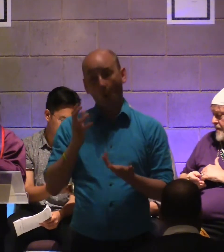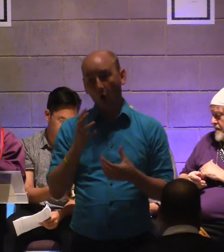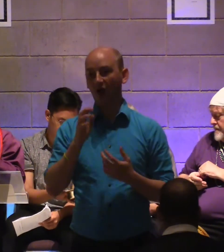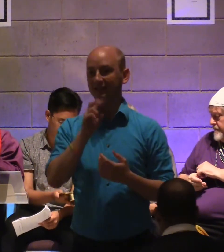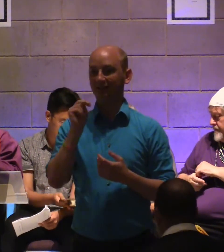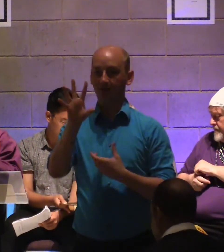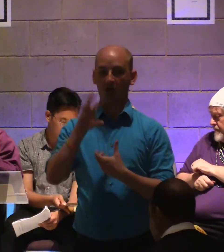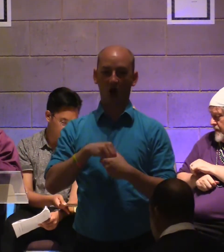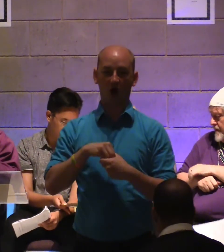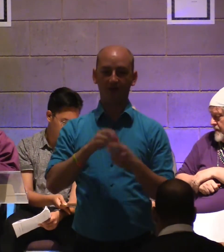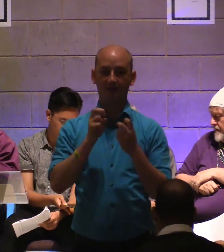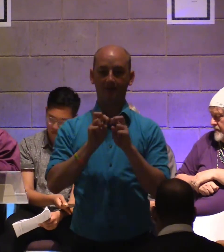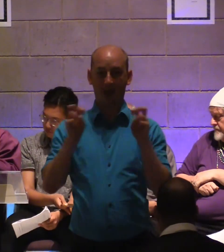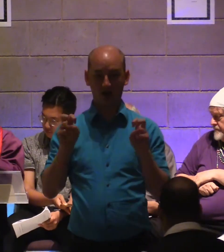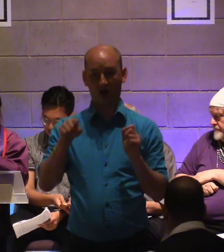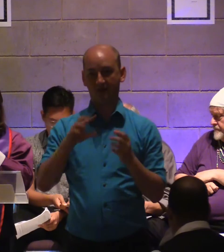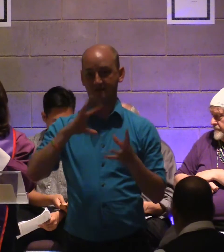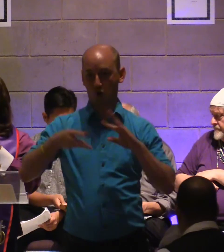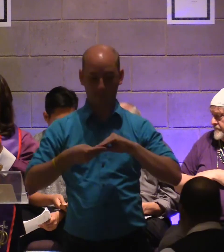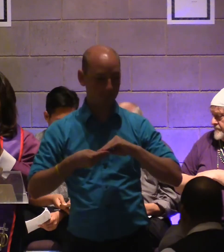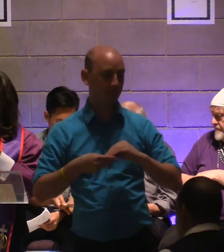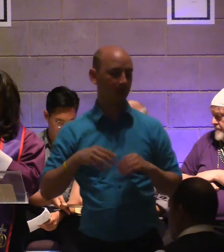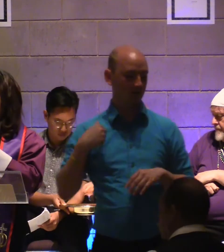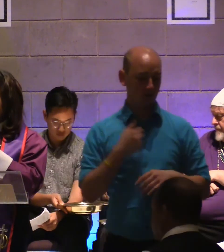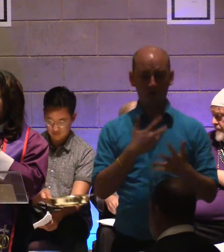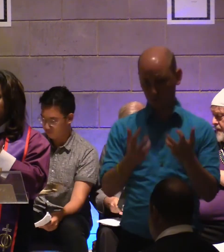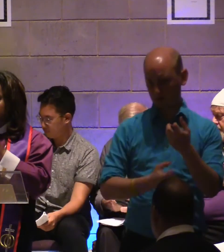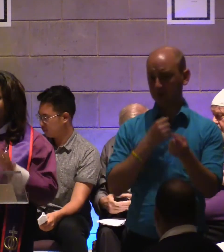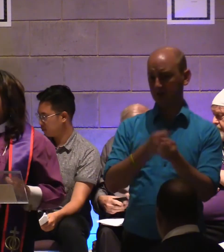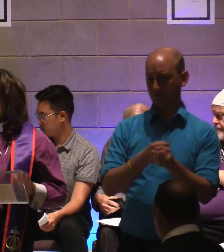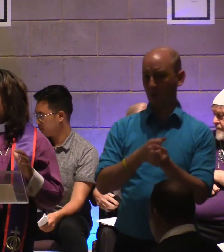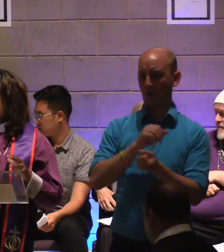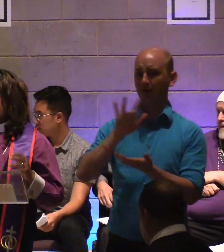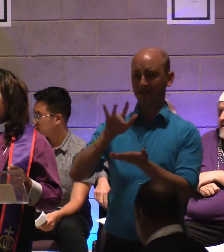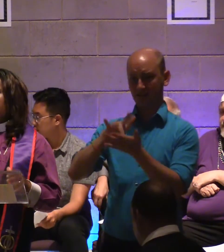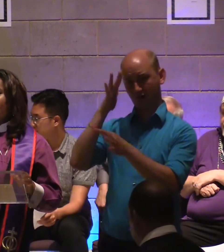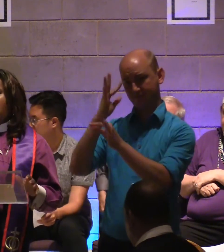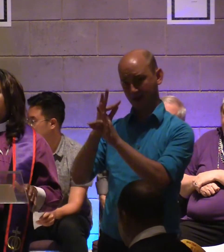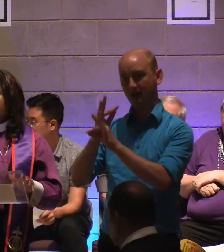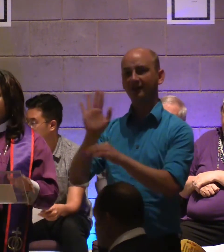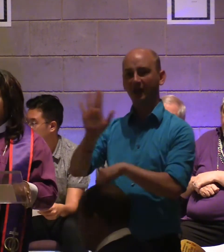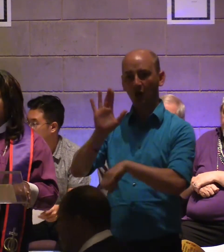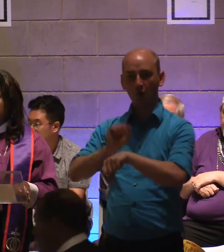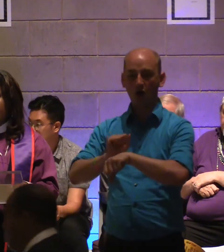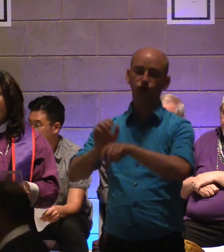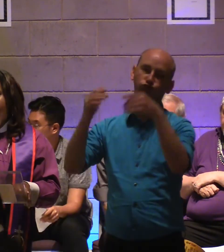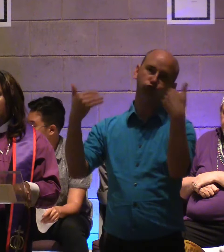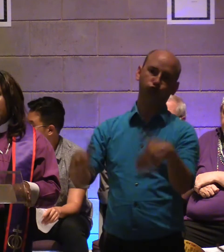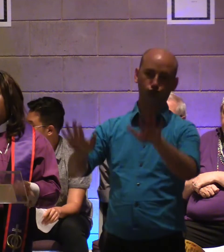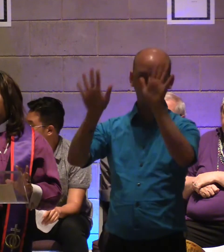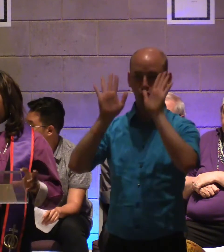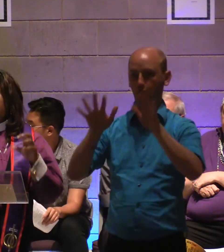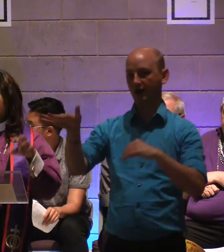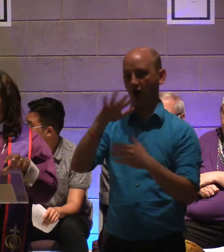be on the panel with some of these forums. And so we do want to support the Center of Faith, that they're doing great work in this community. And